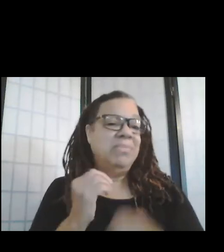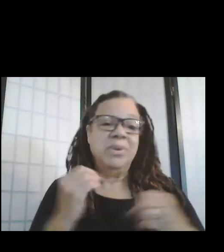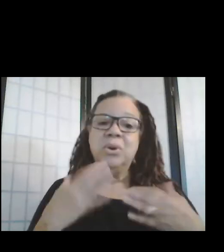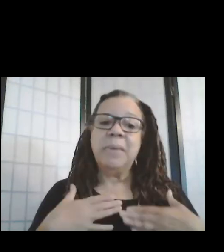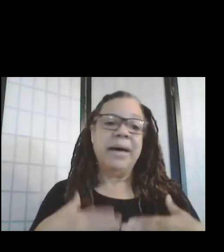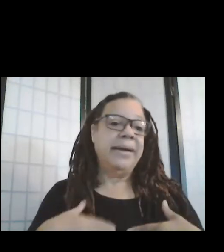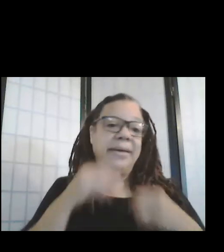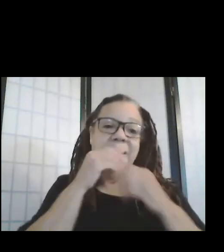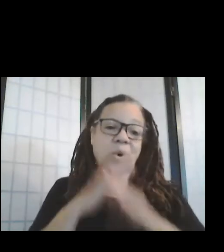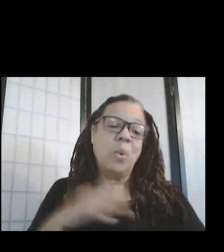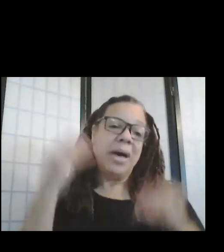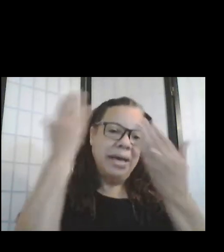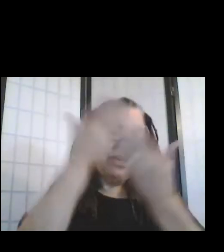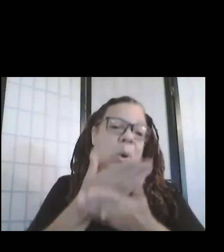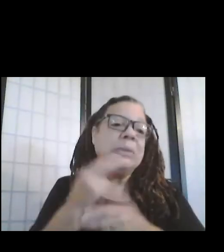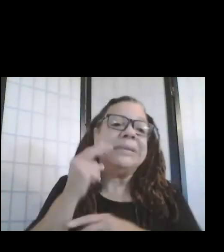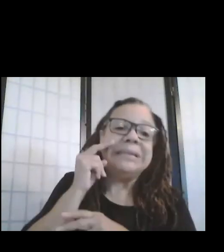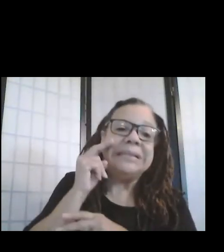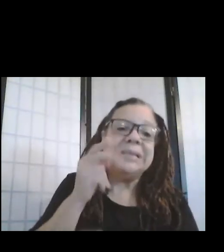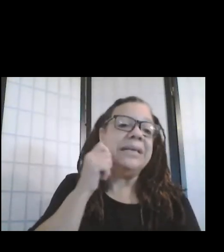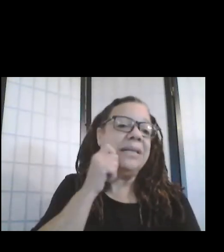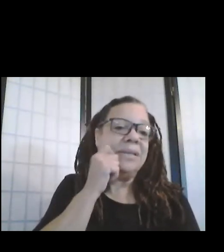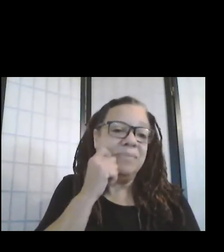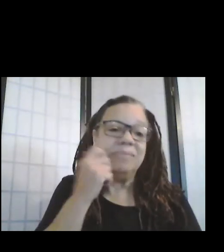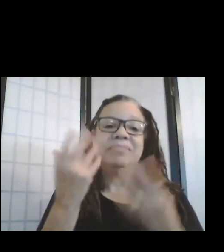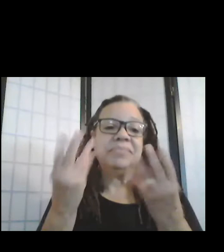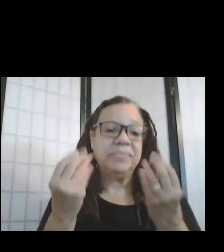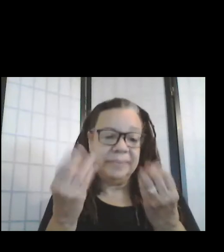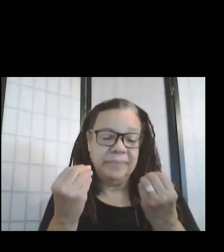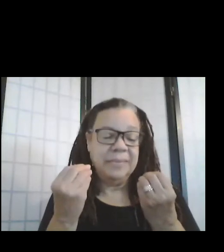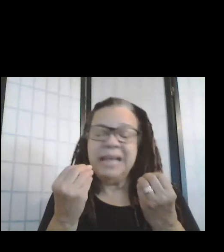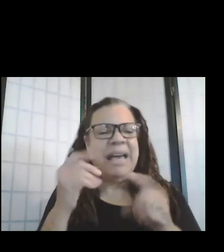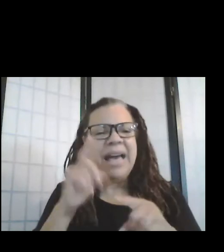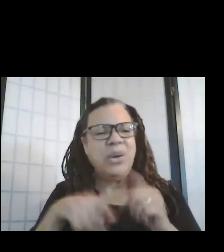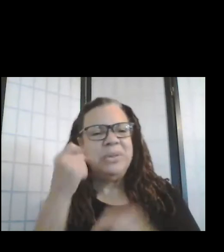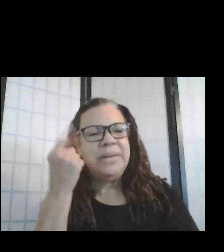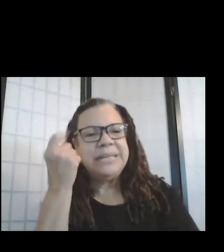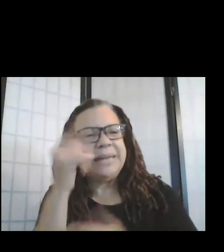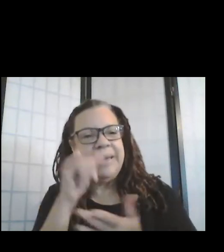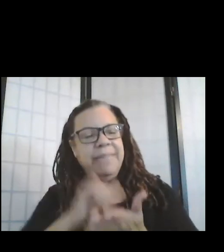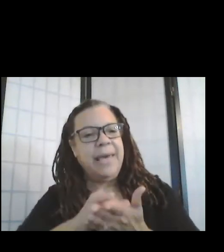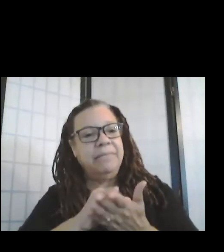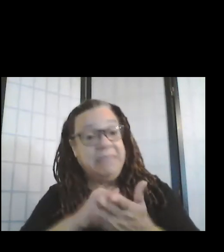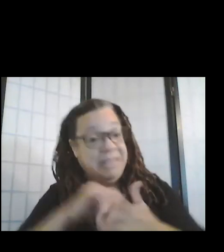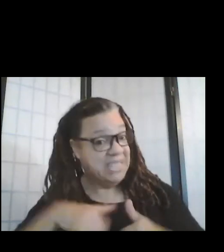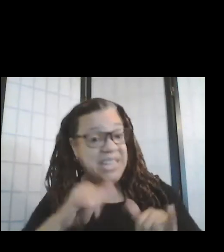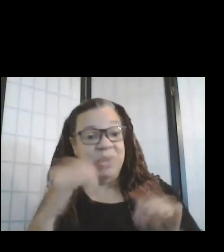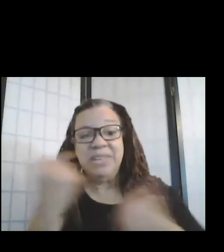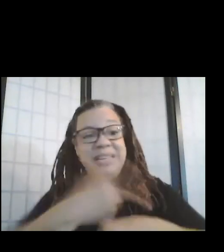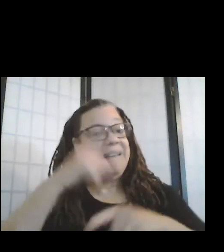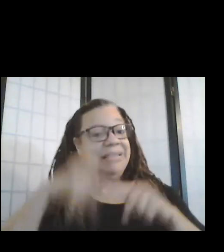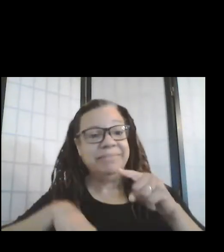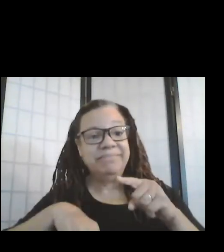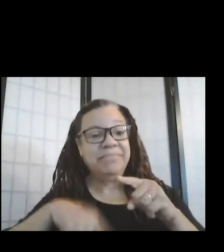dark to savor the softness? These are mysteries I couldn't fathom then, and still can't. I turned to